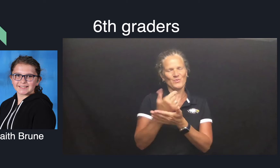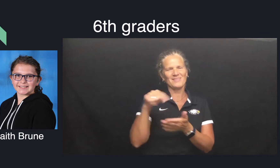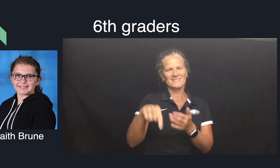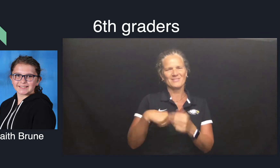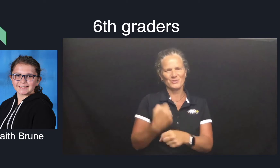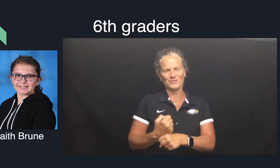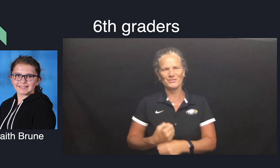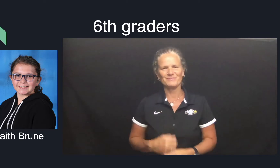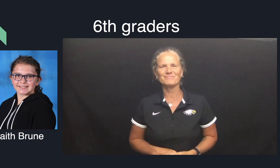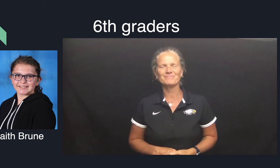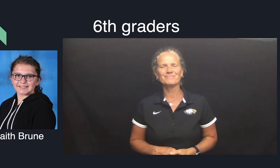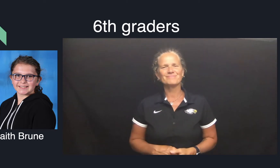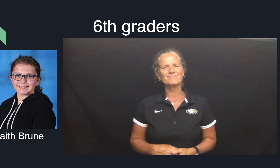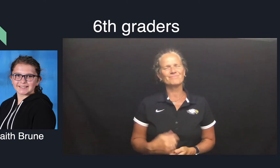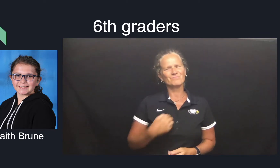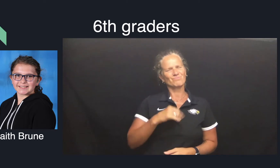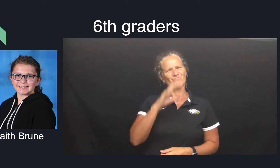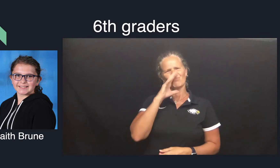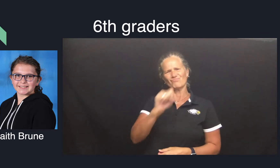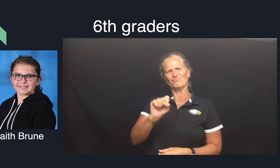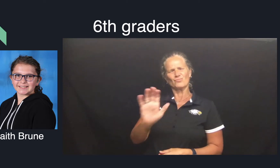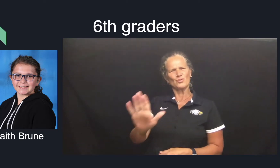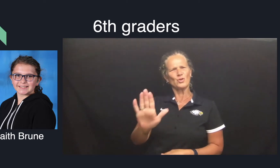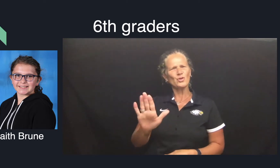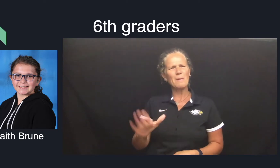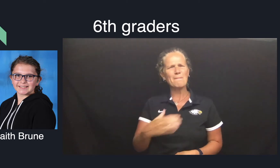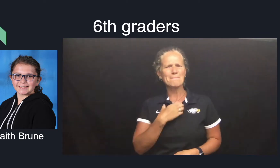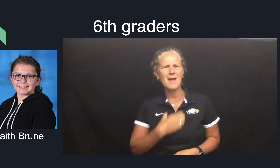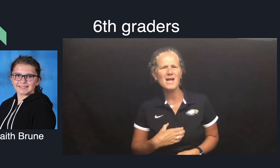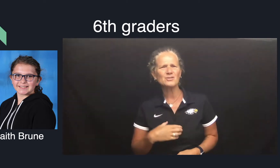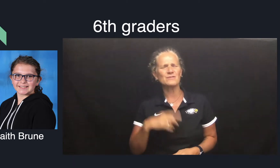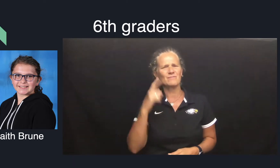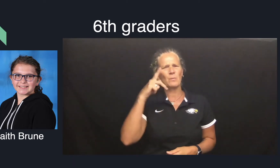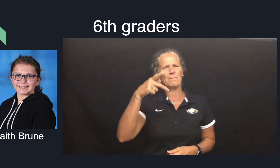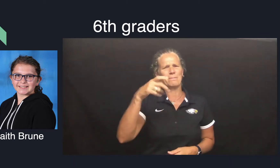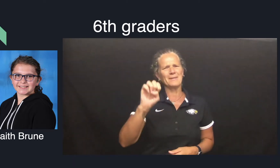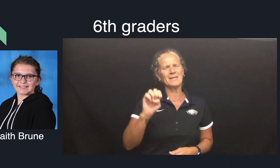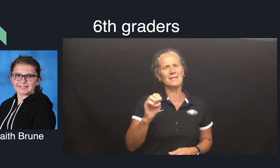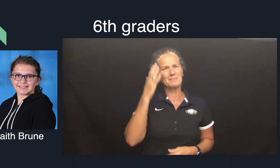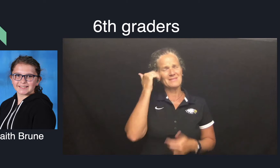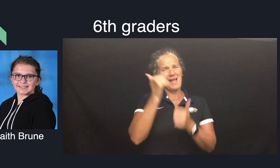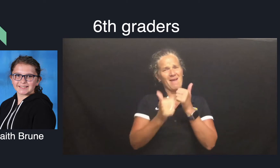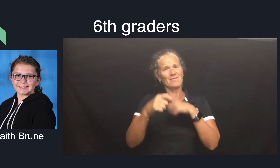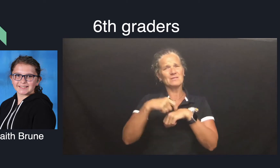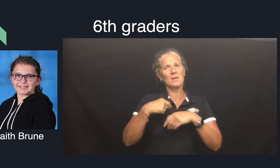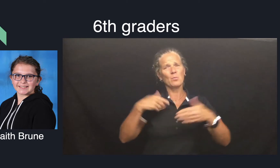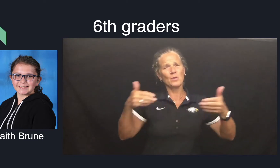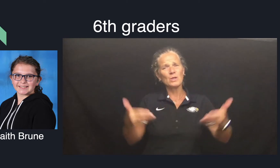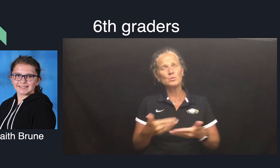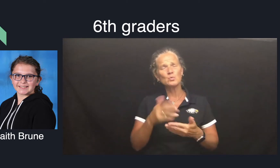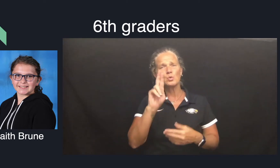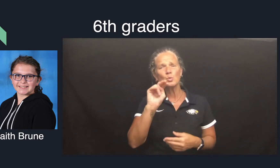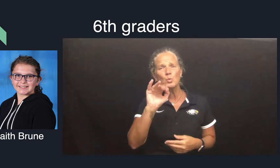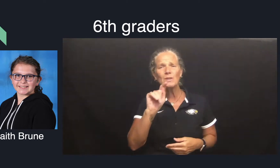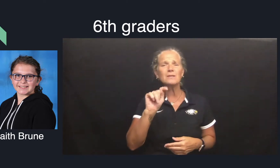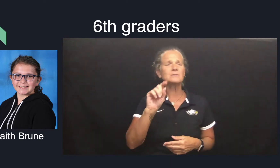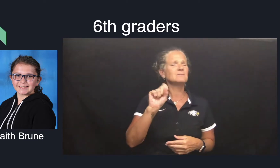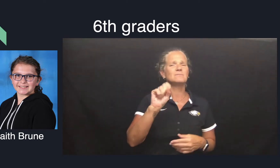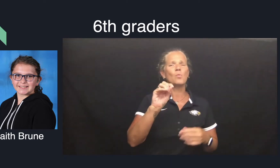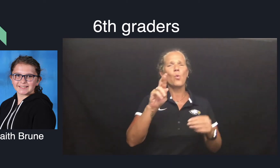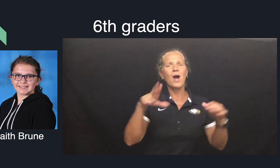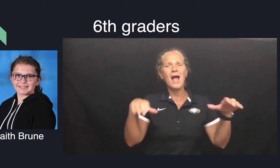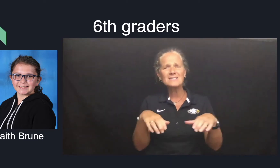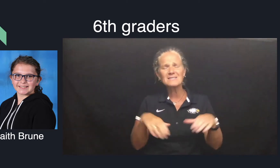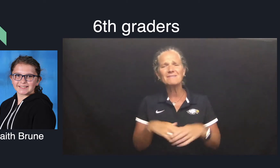This student is new this year. I'm fascinated with her passion for PE because every time